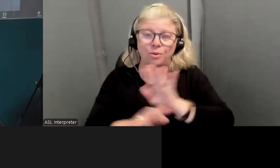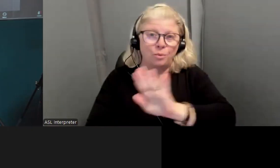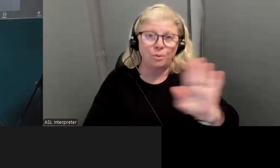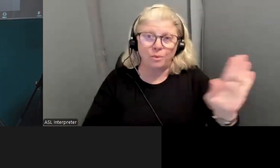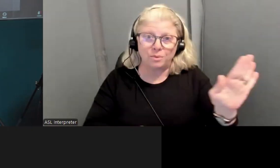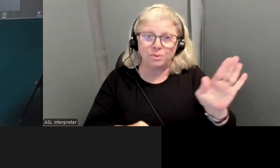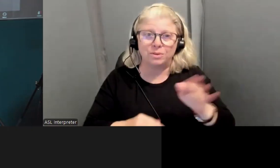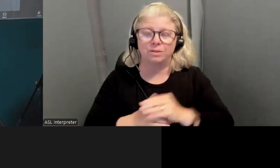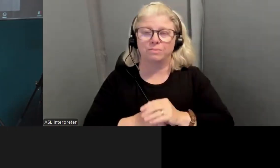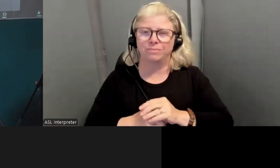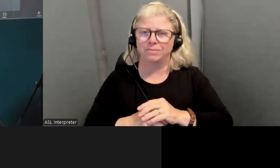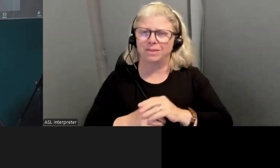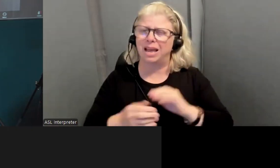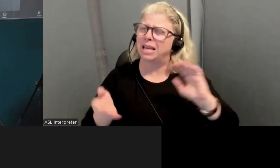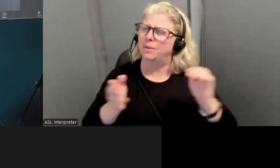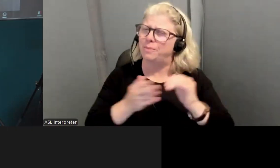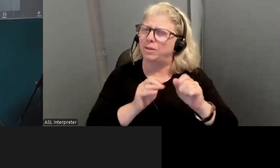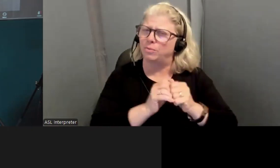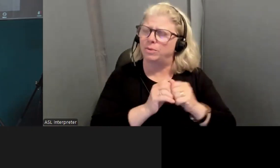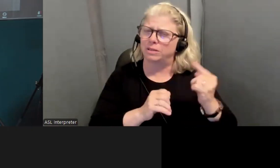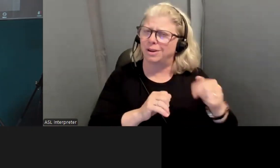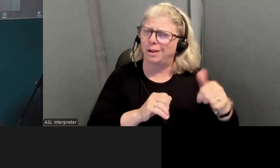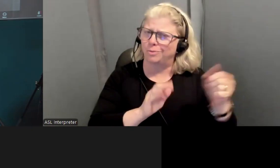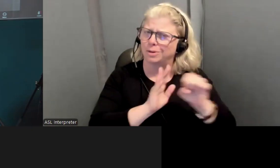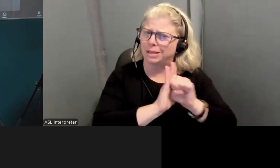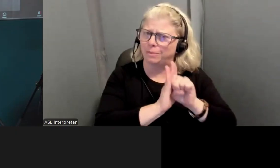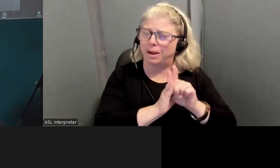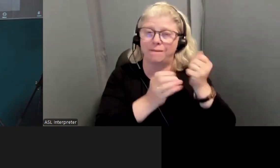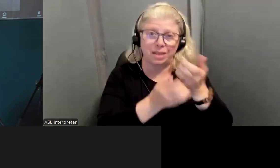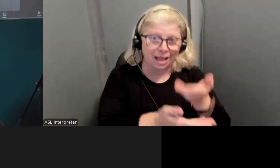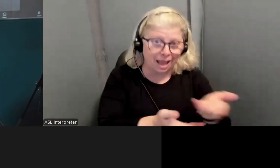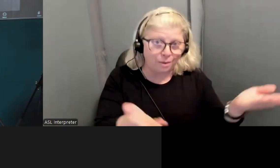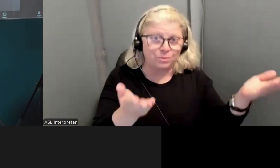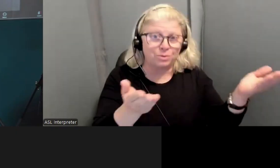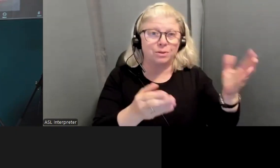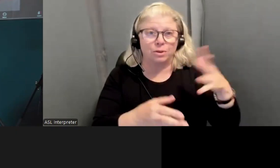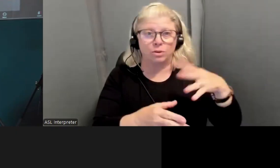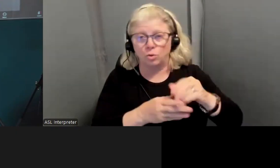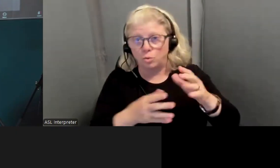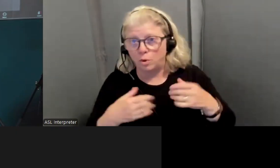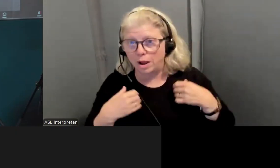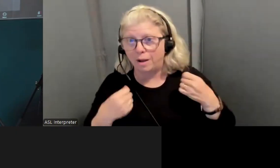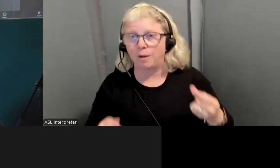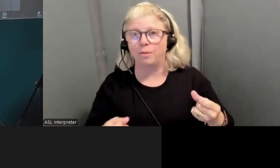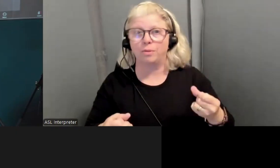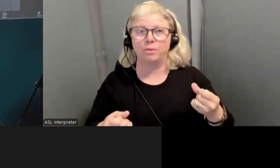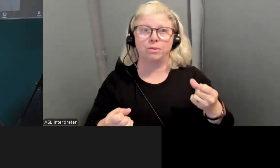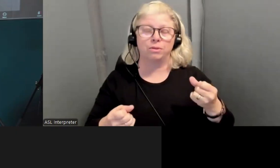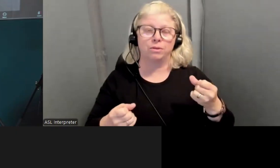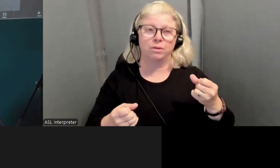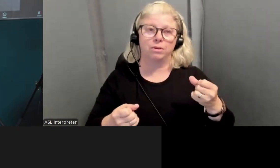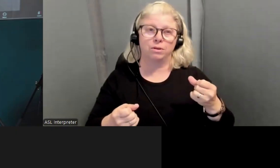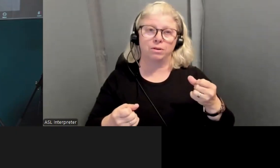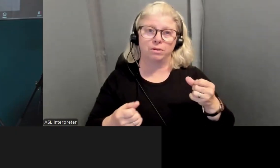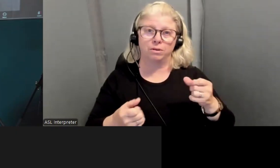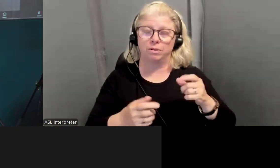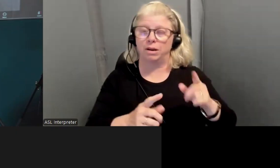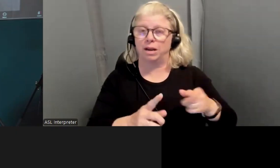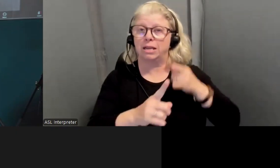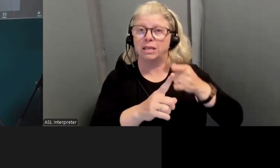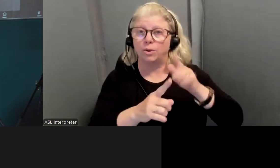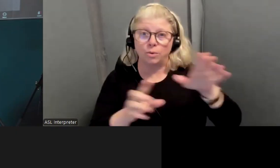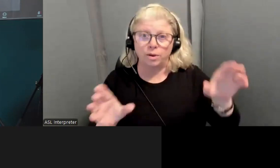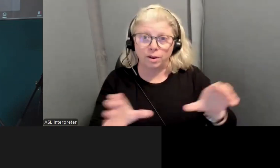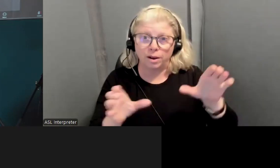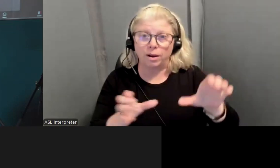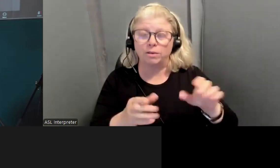Now, by contrast, everything else, including your health, the outcome of your actions,